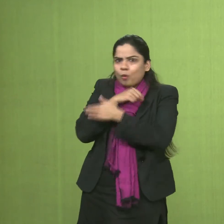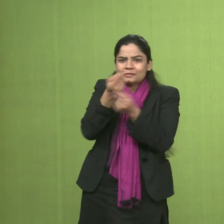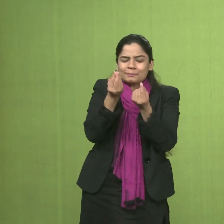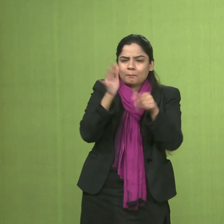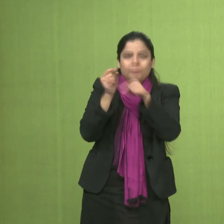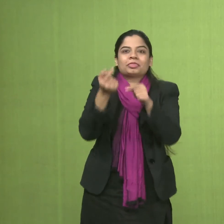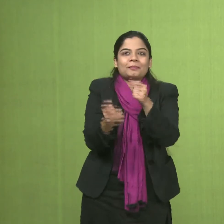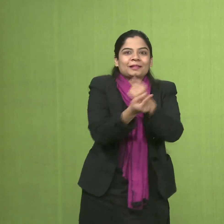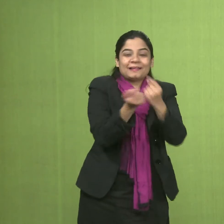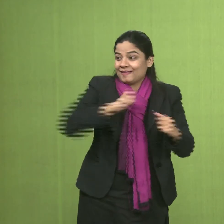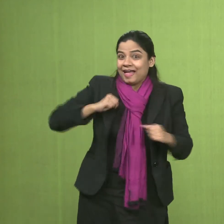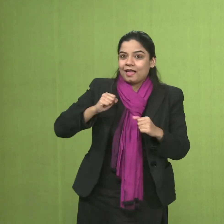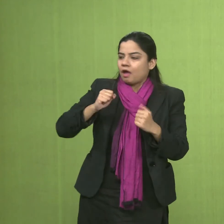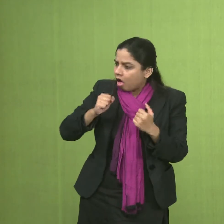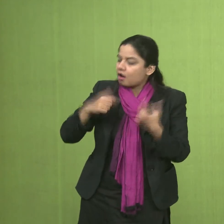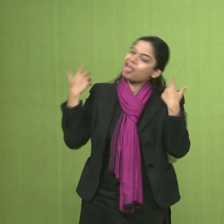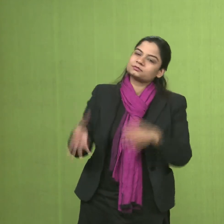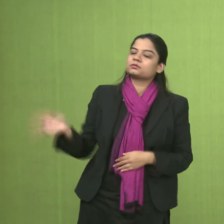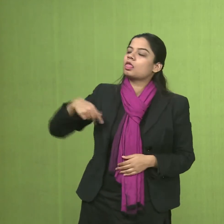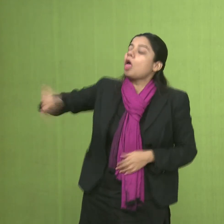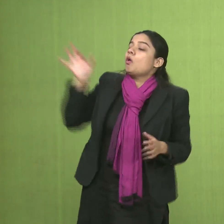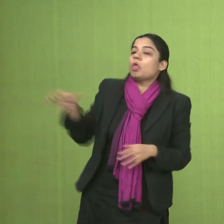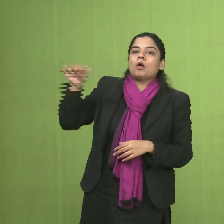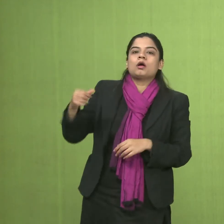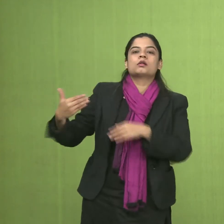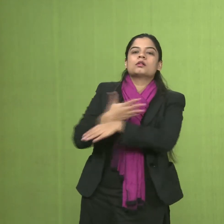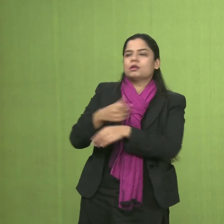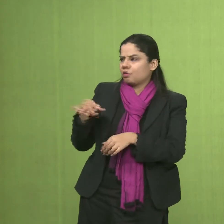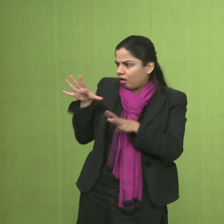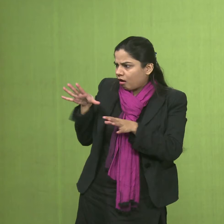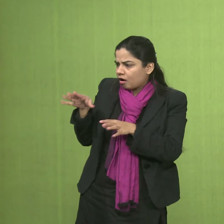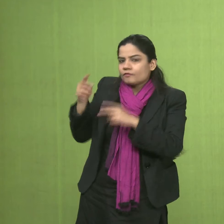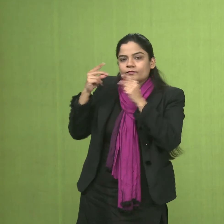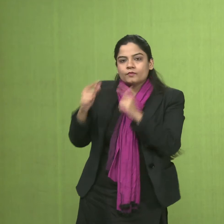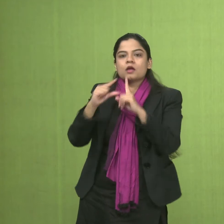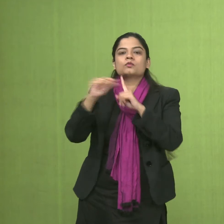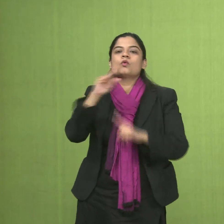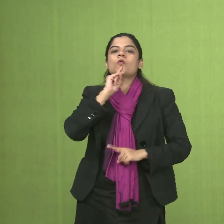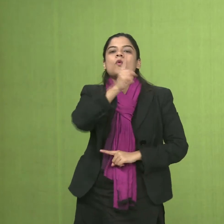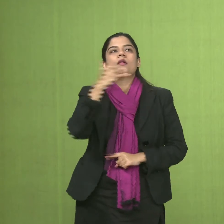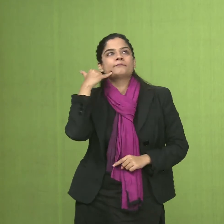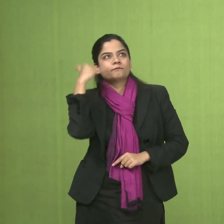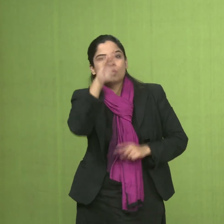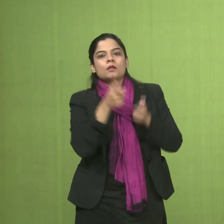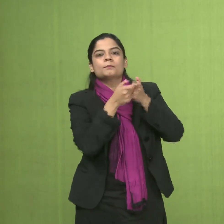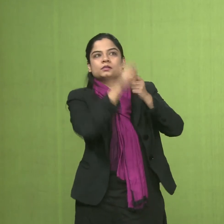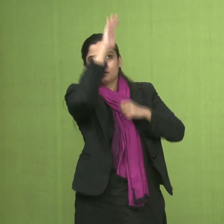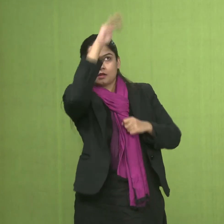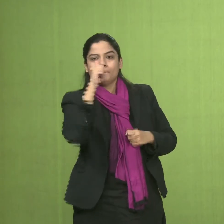And if you are feeling that any of the electrical equipment has given you an electric shock, don't touch it again. Immediately call an electrician